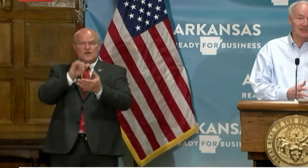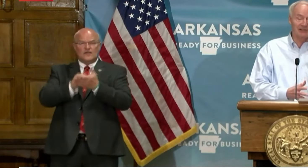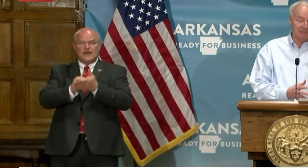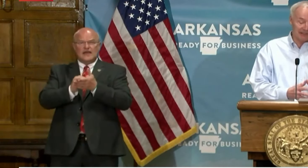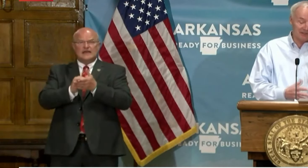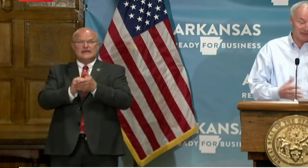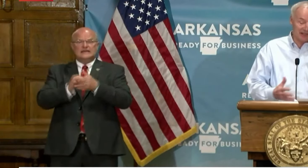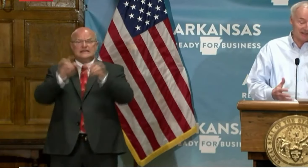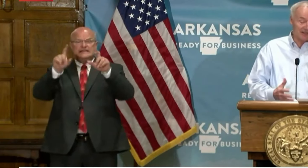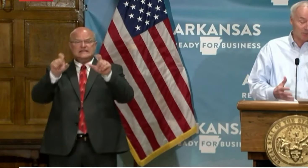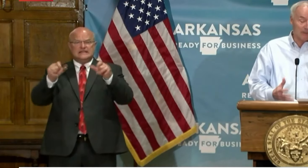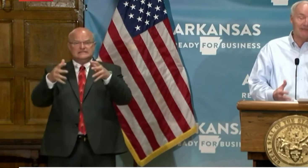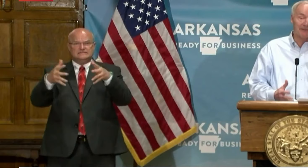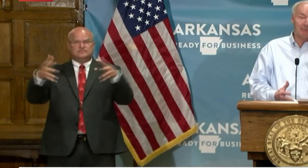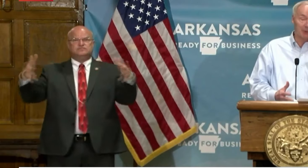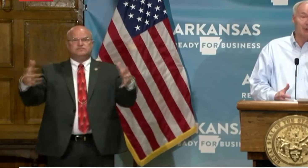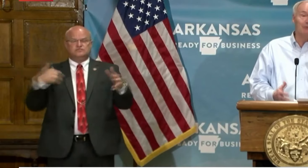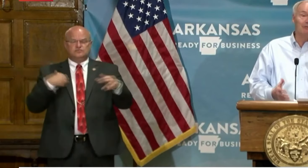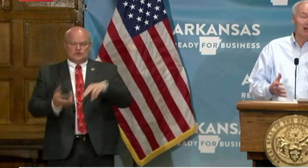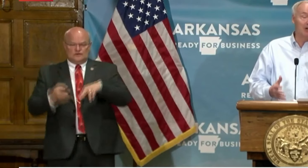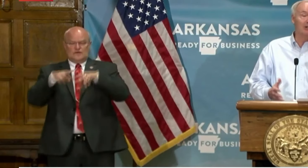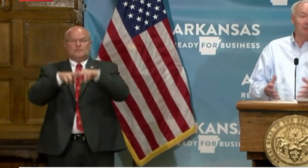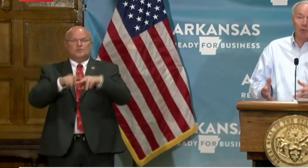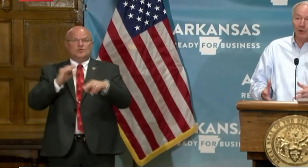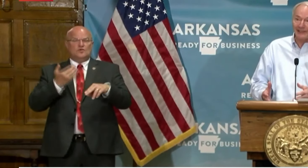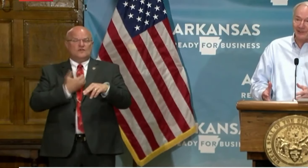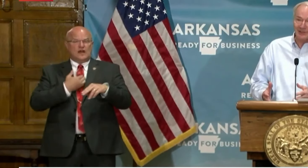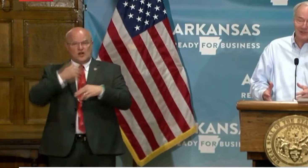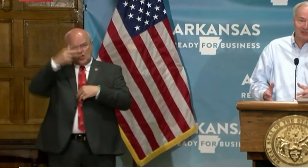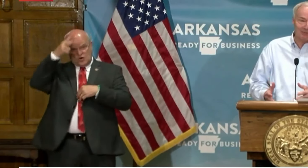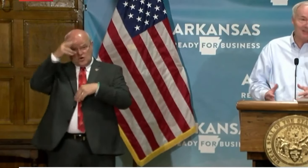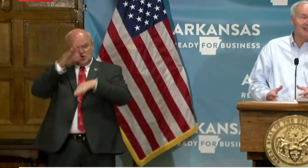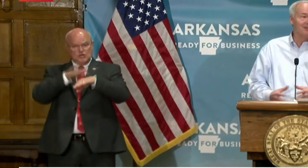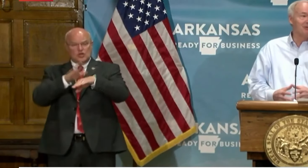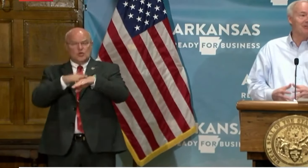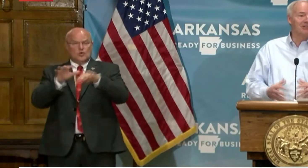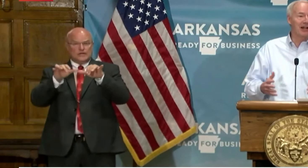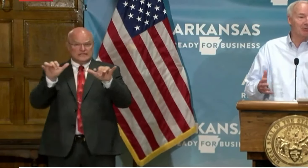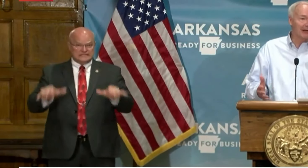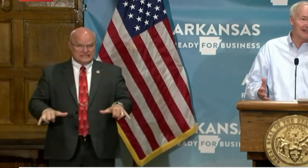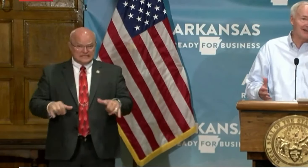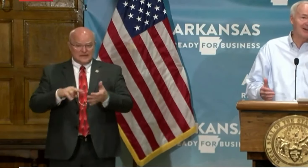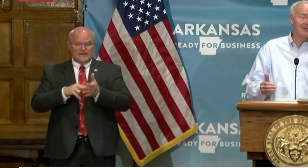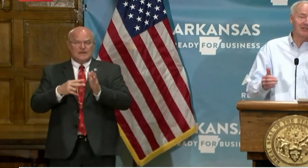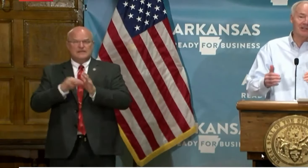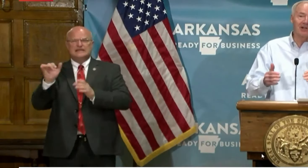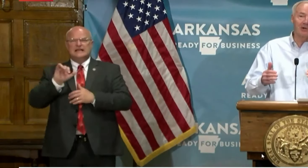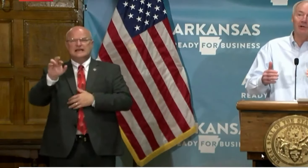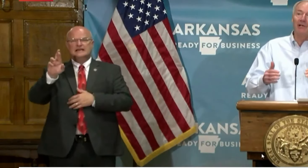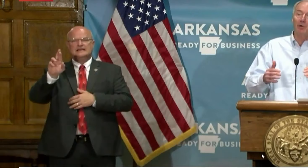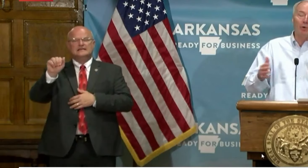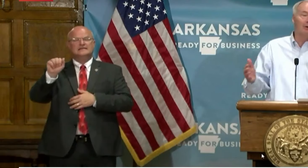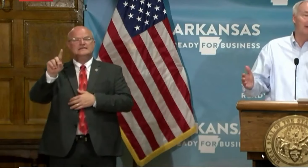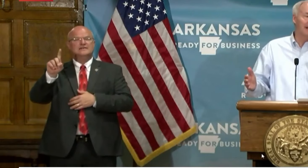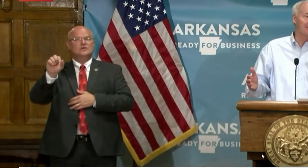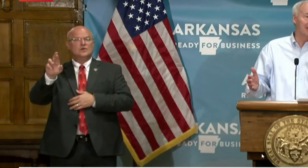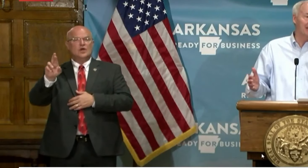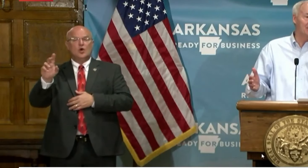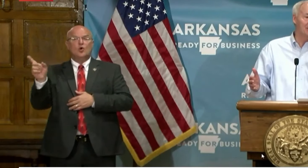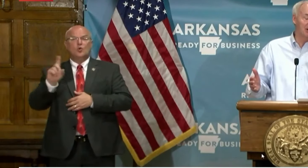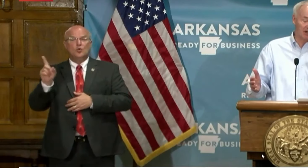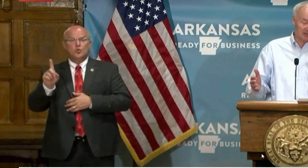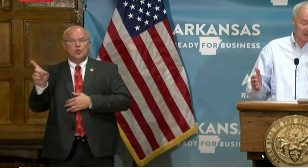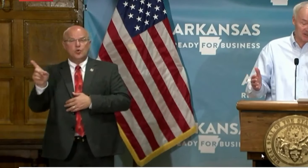expanded testing means that we have improved our early warning system, which is our radar to know where we